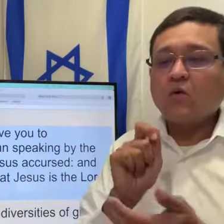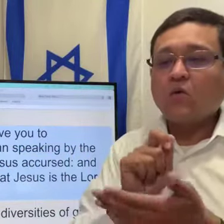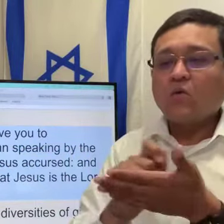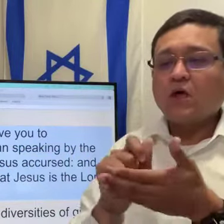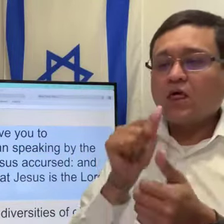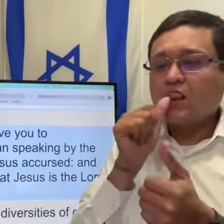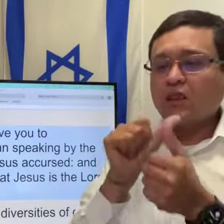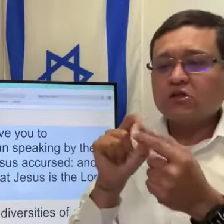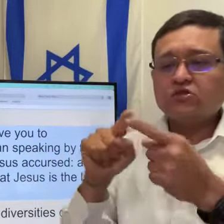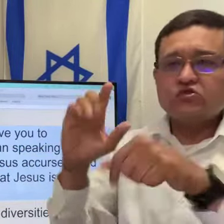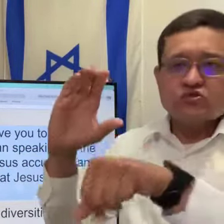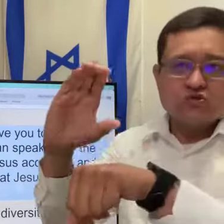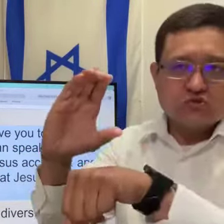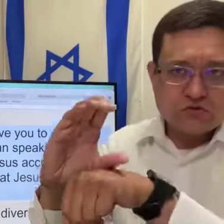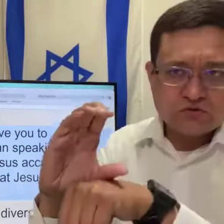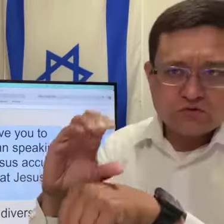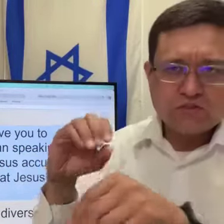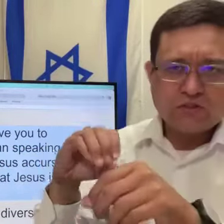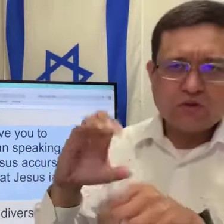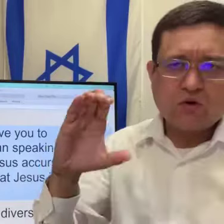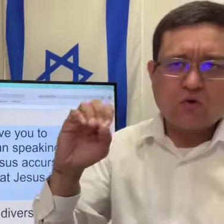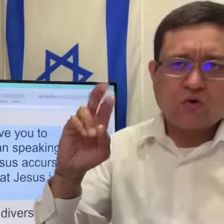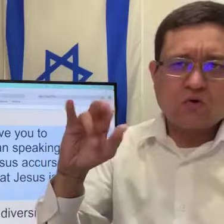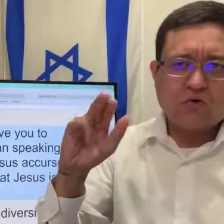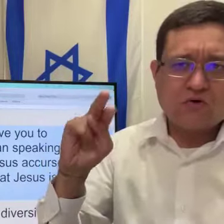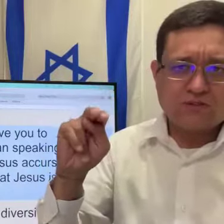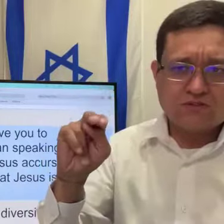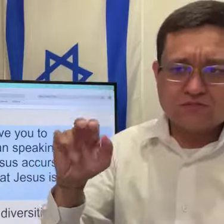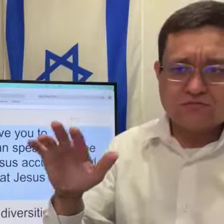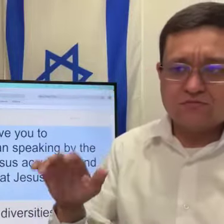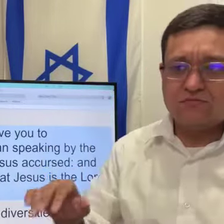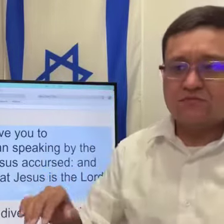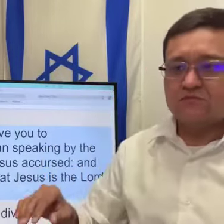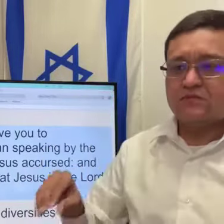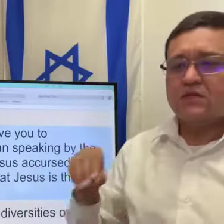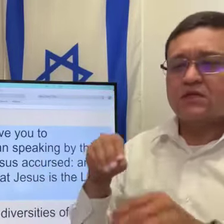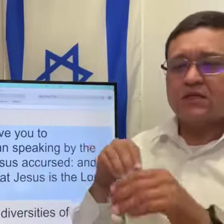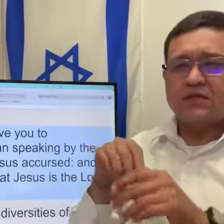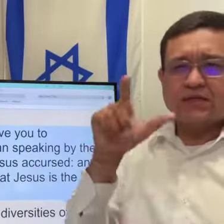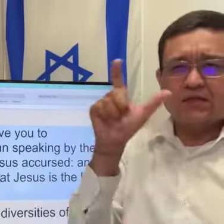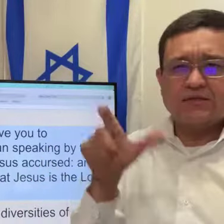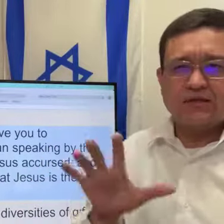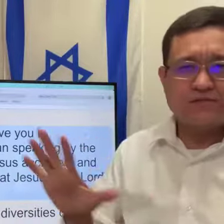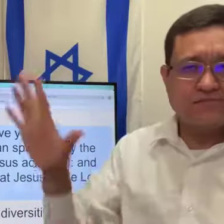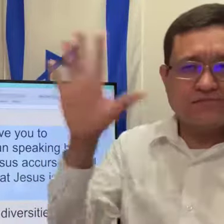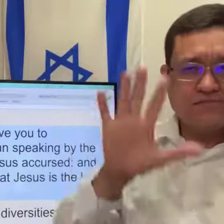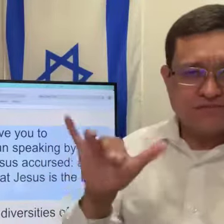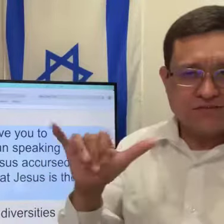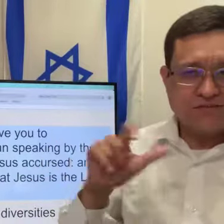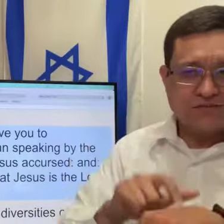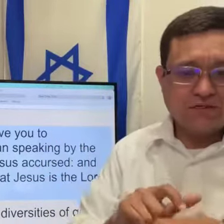Paul's writing a letter to the church again. The church of Corinthians, or Corinth.